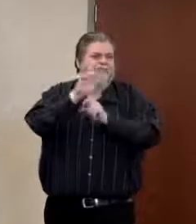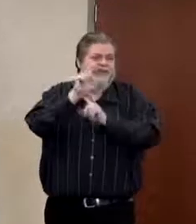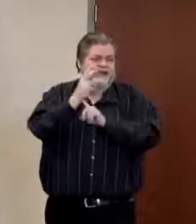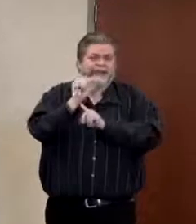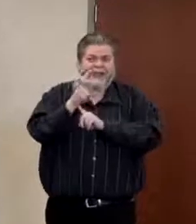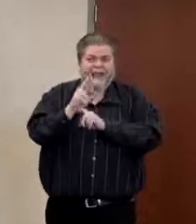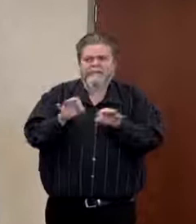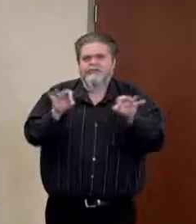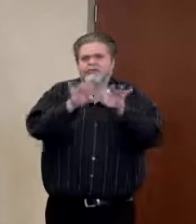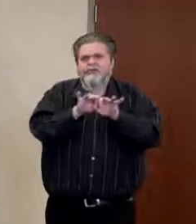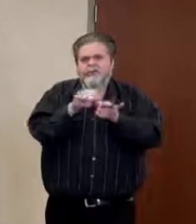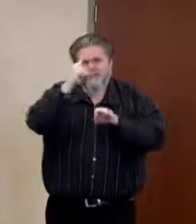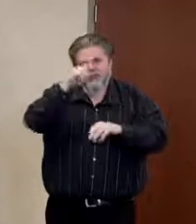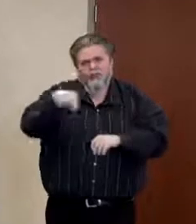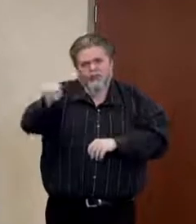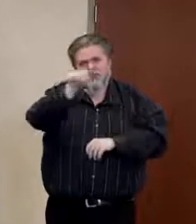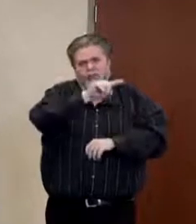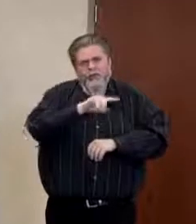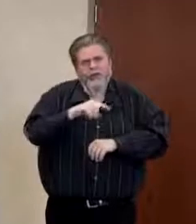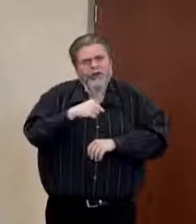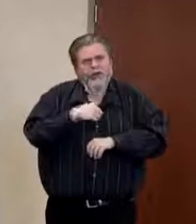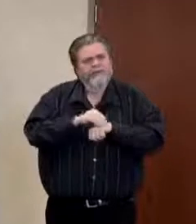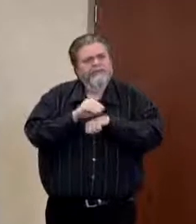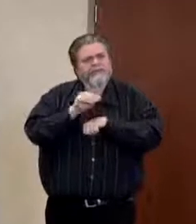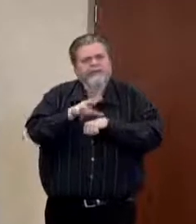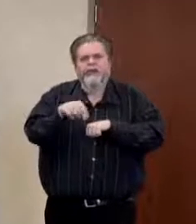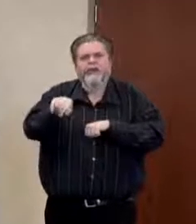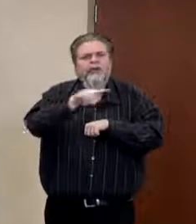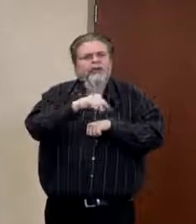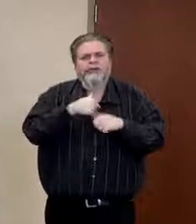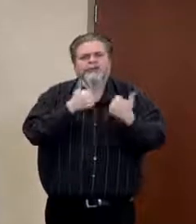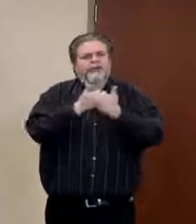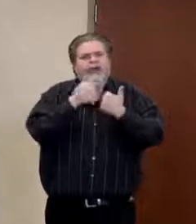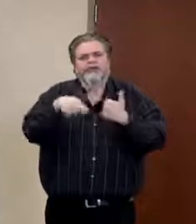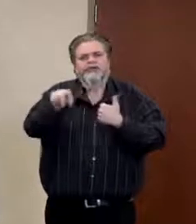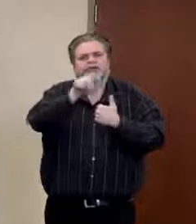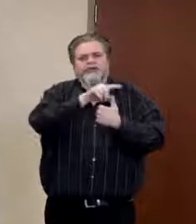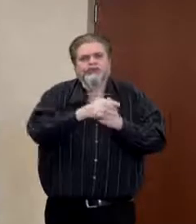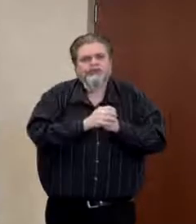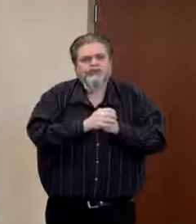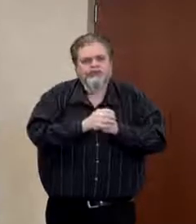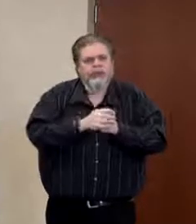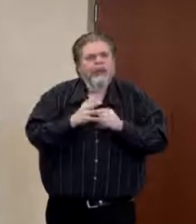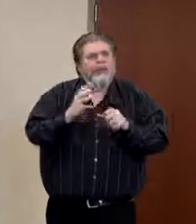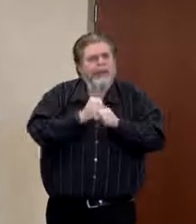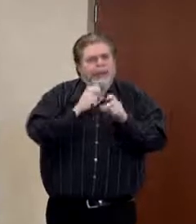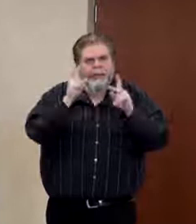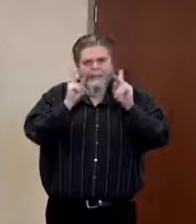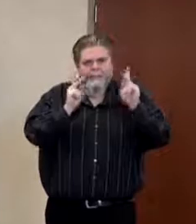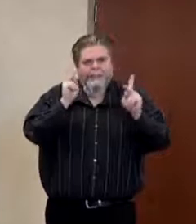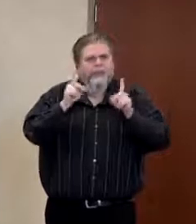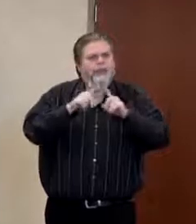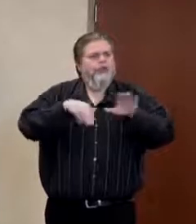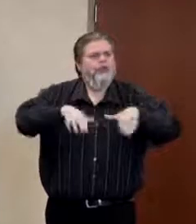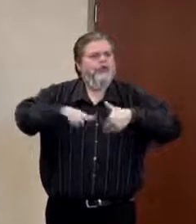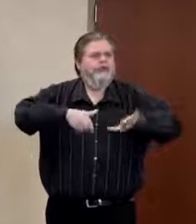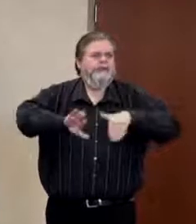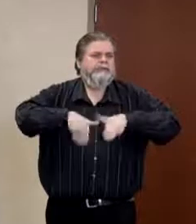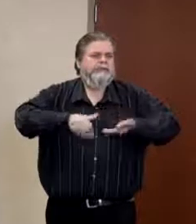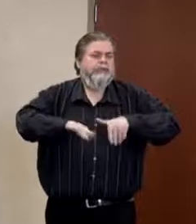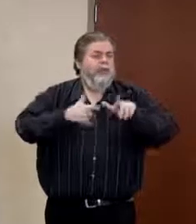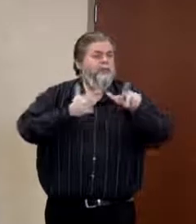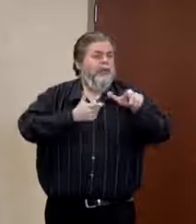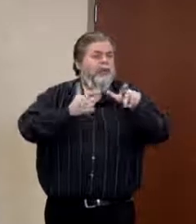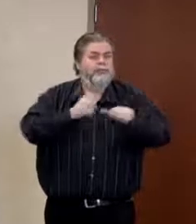can't overstate the importance of that. So I launched a challenge today to get people to consider walking or running